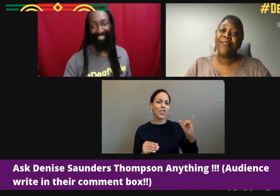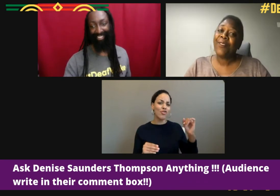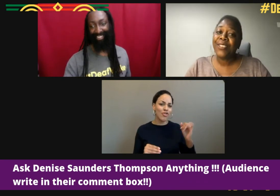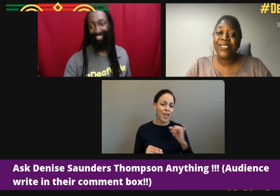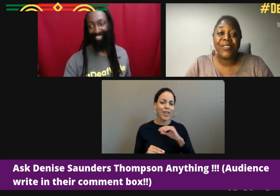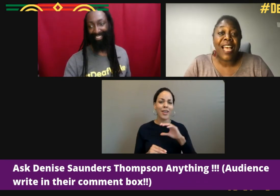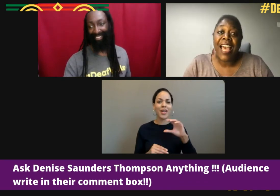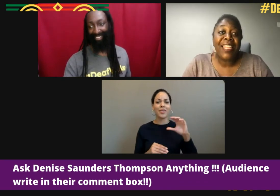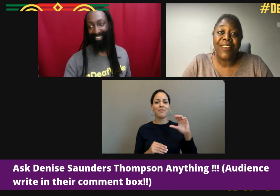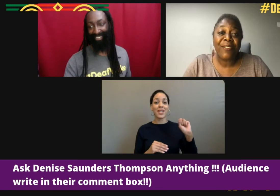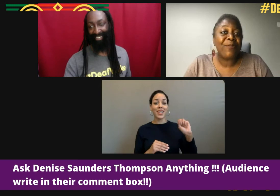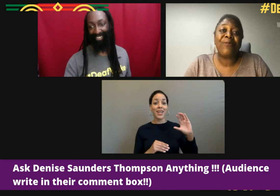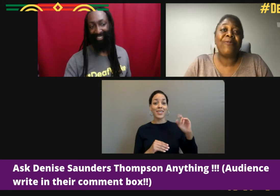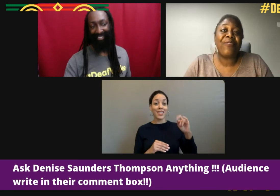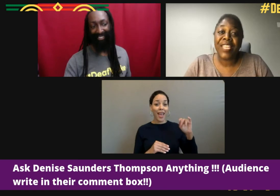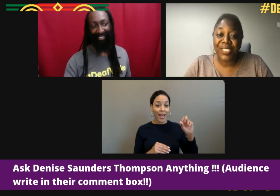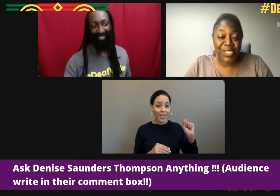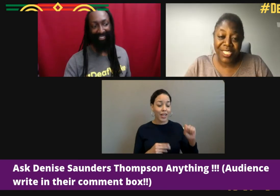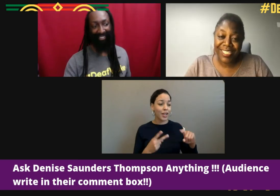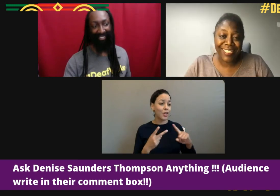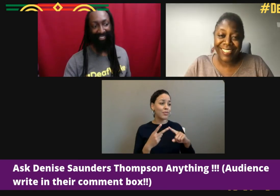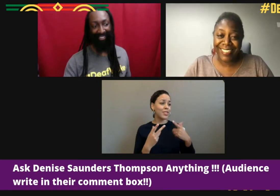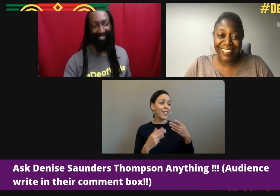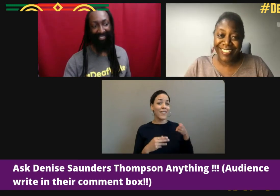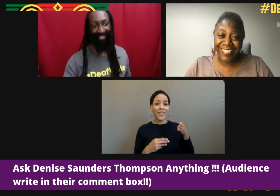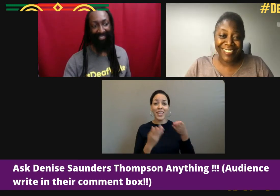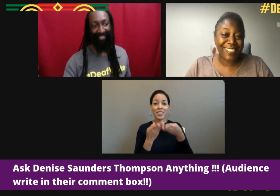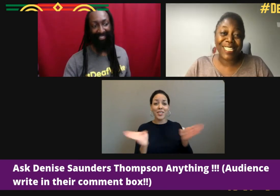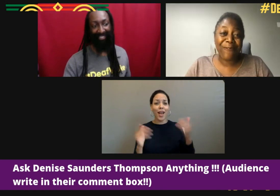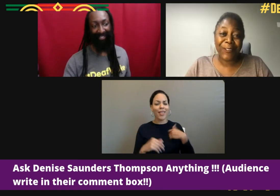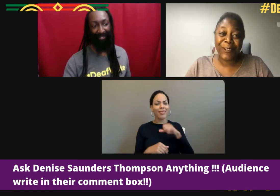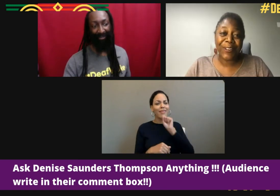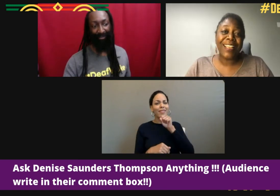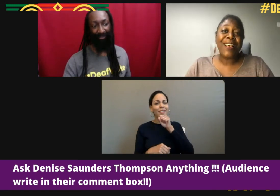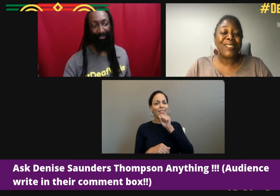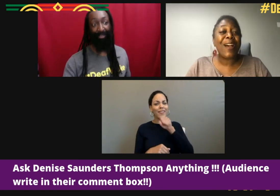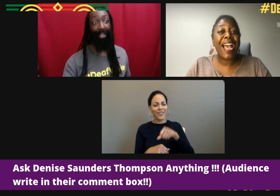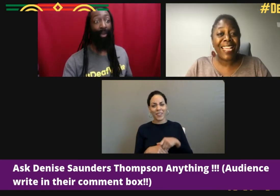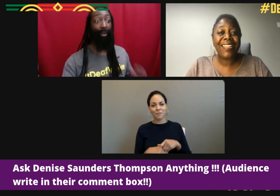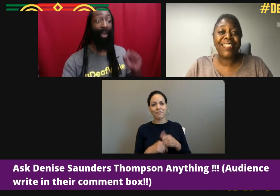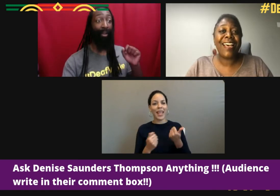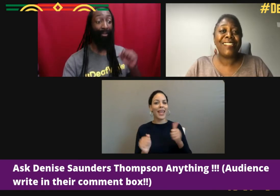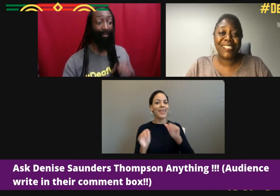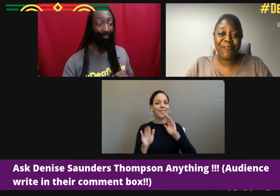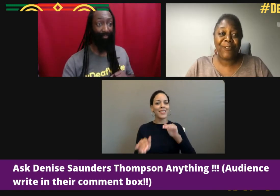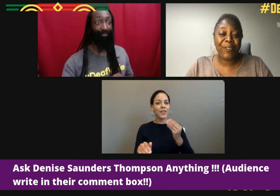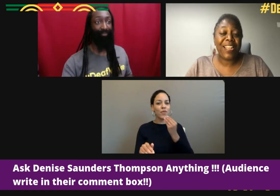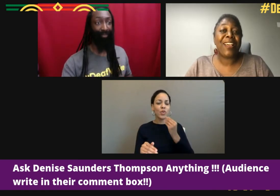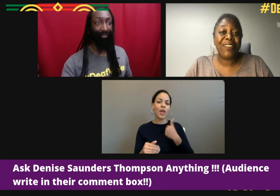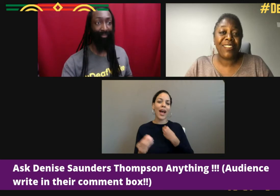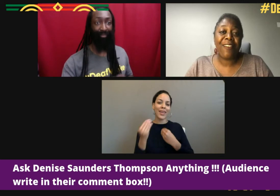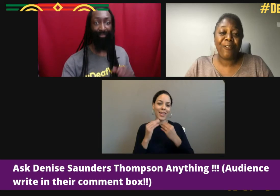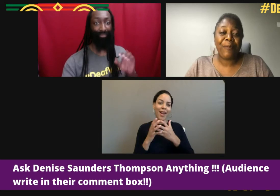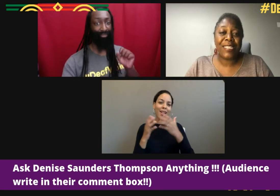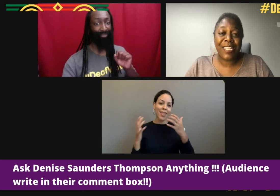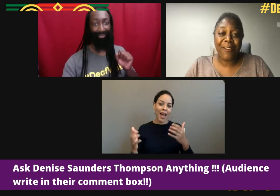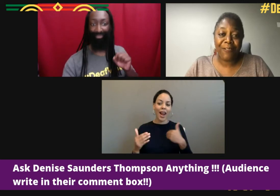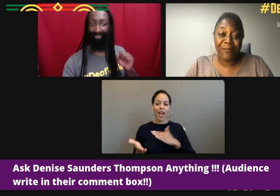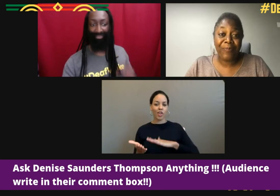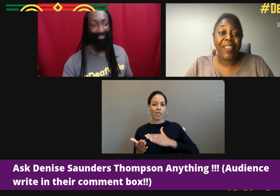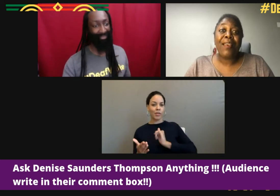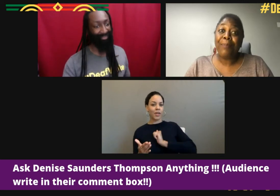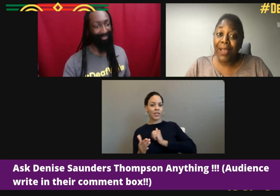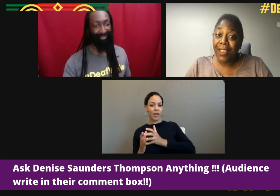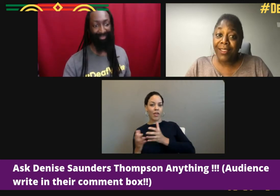I love oysters, I love fish, seafood. So I eat a lot of seafood and I cook that for